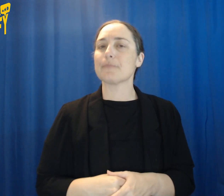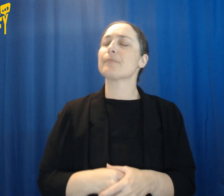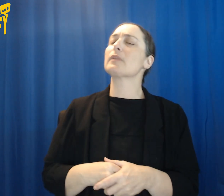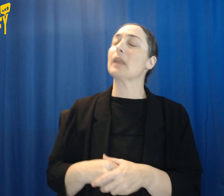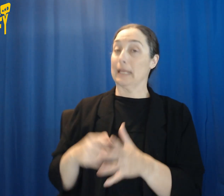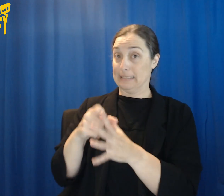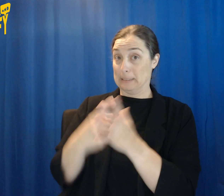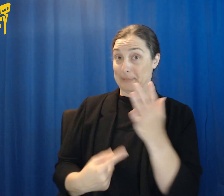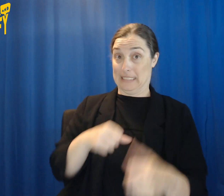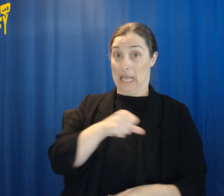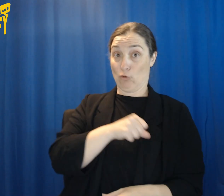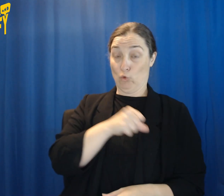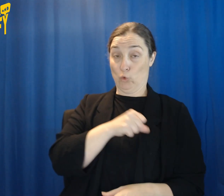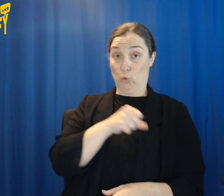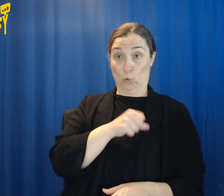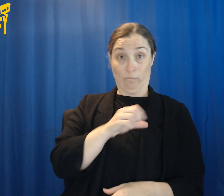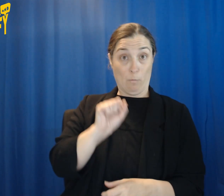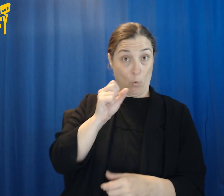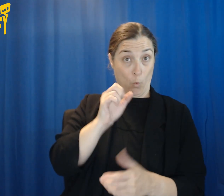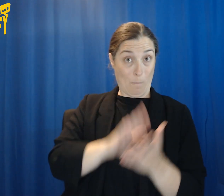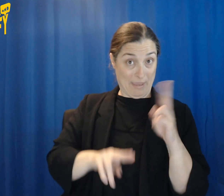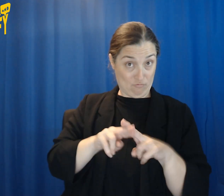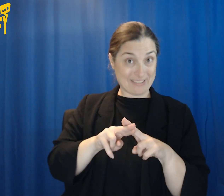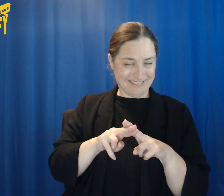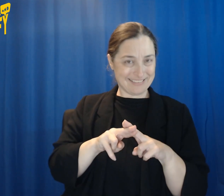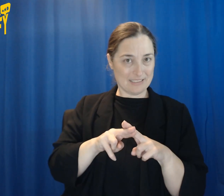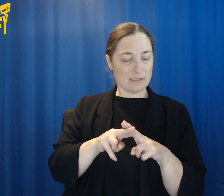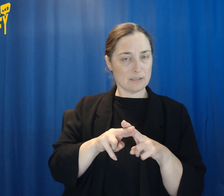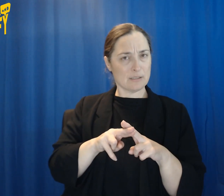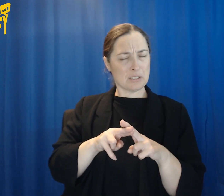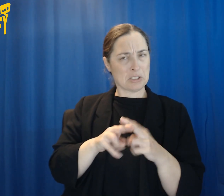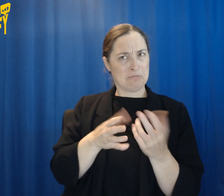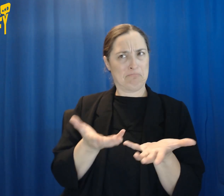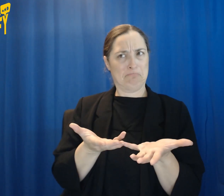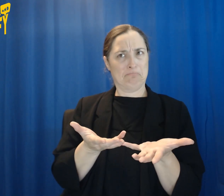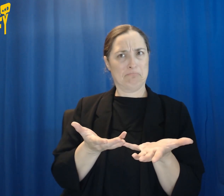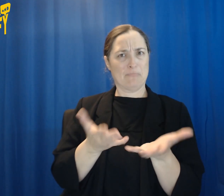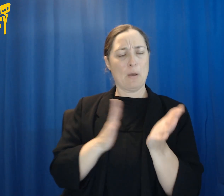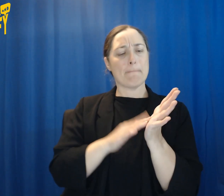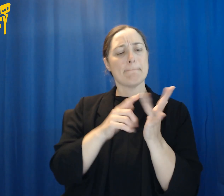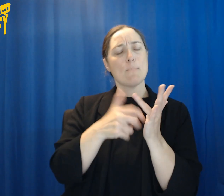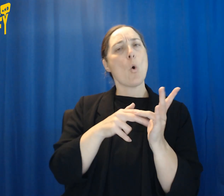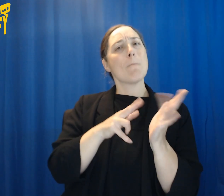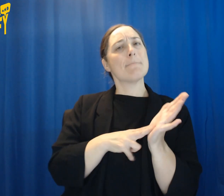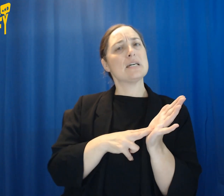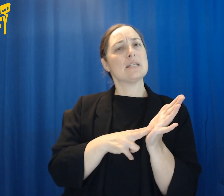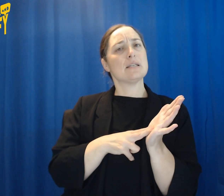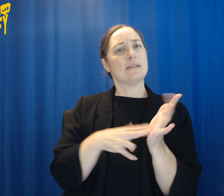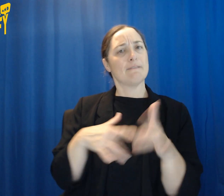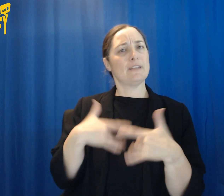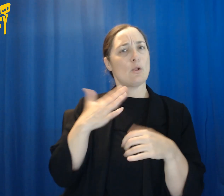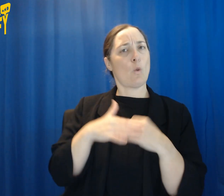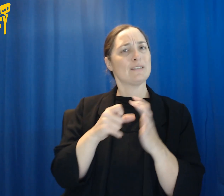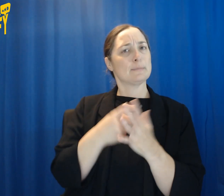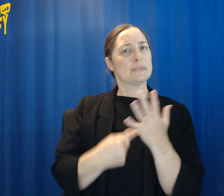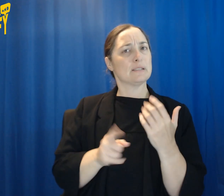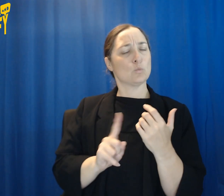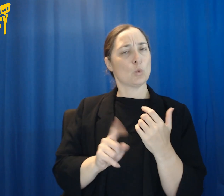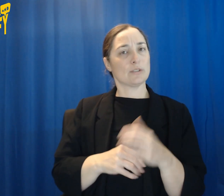from your parents and your family, what is the Mormon attitude to disability? When you get into